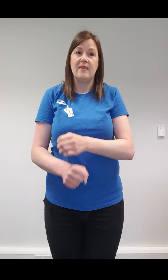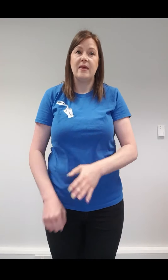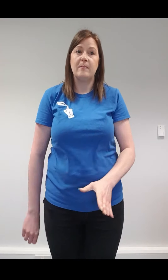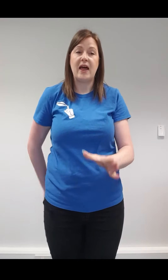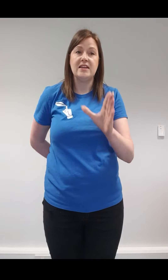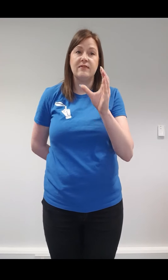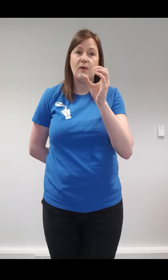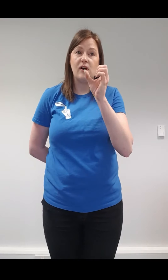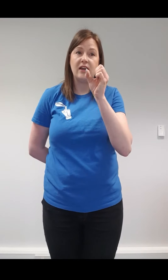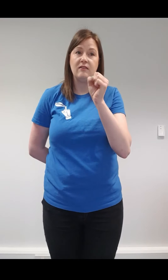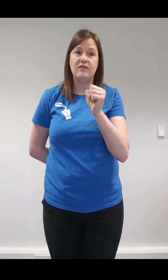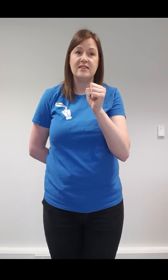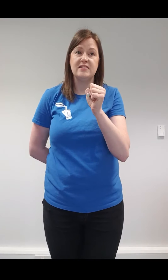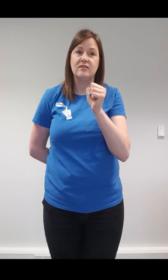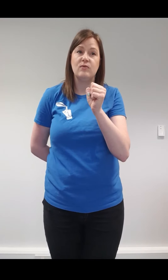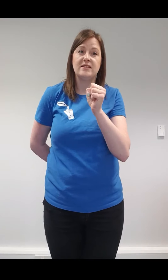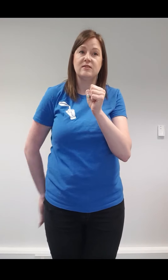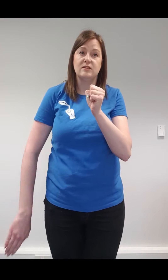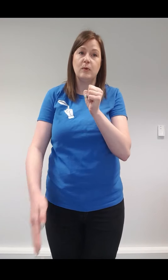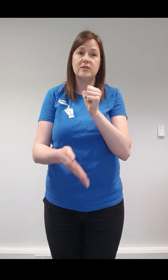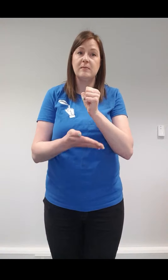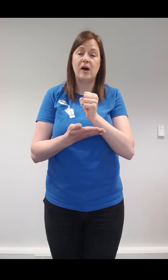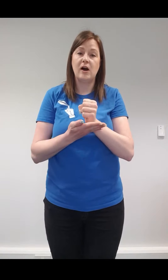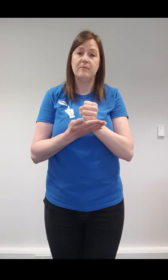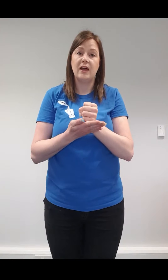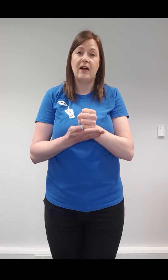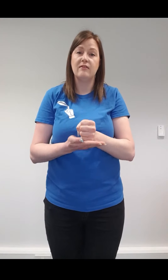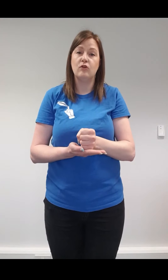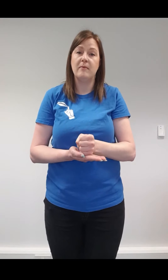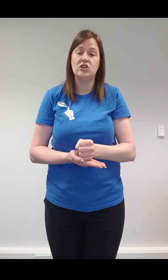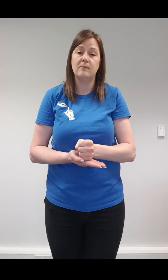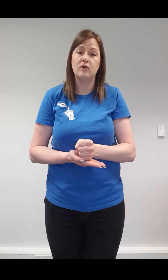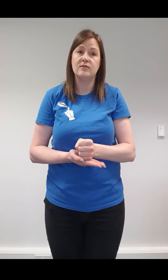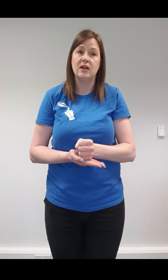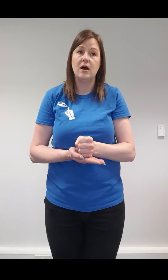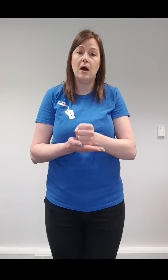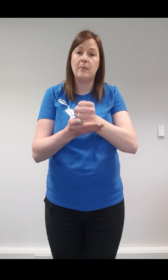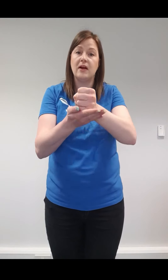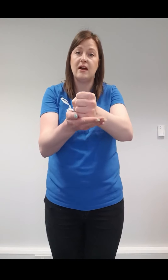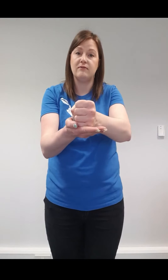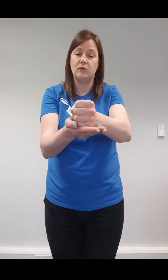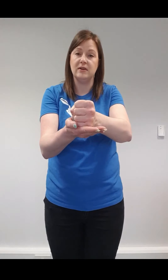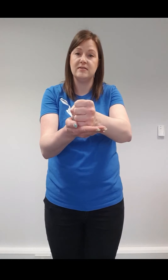Then the blade of our working fist rests on supporting palm and the formation moves up and forwards.